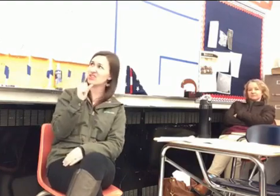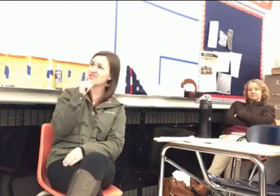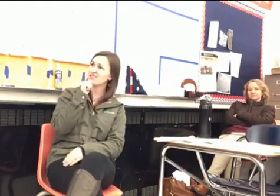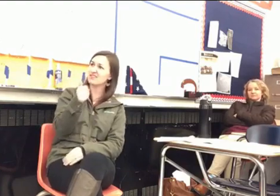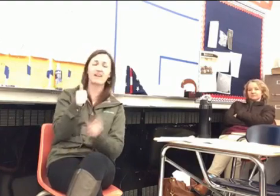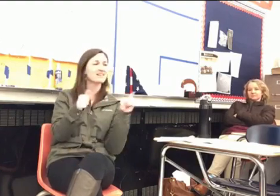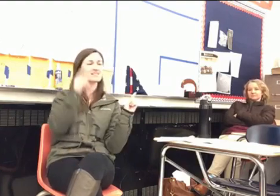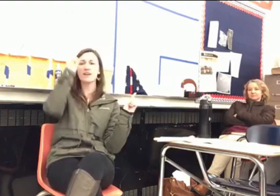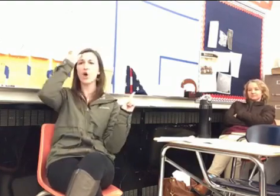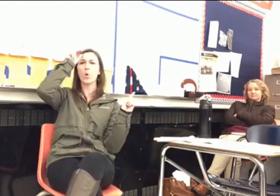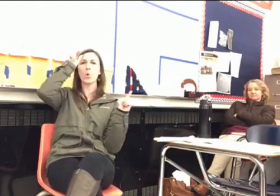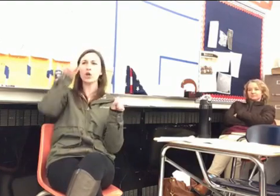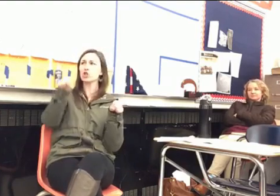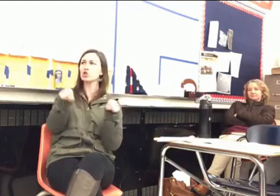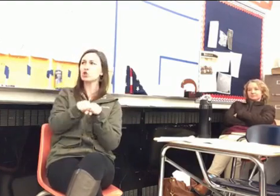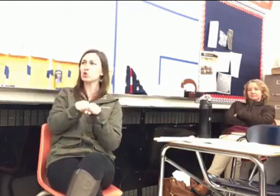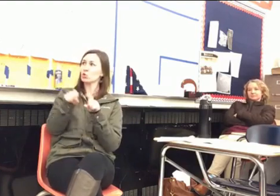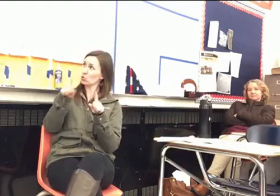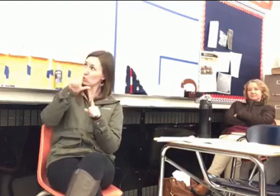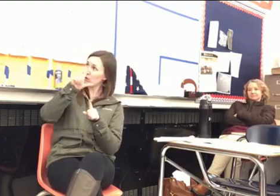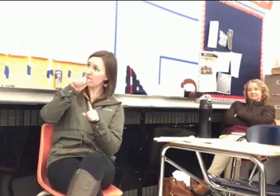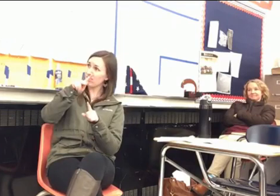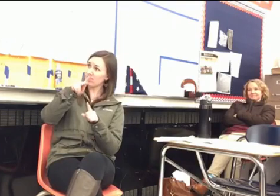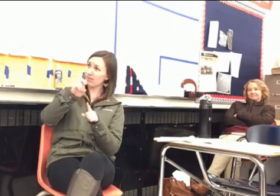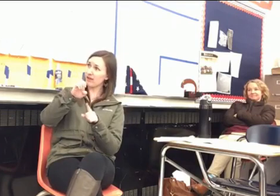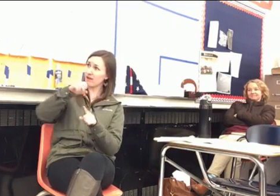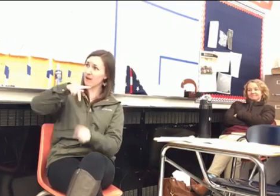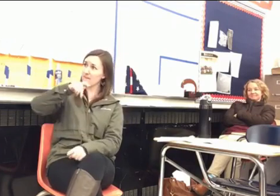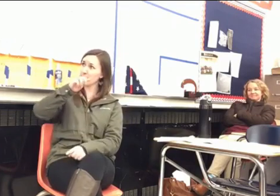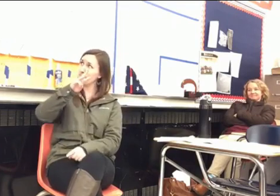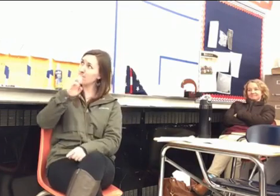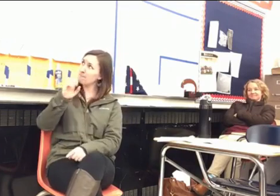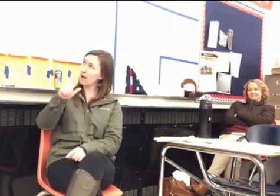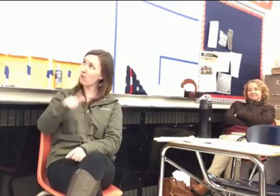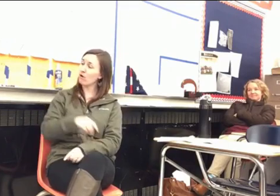it Canyonlands? No.